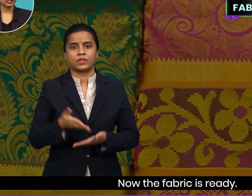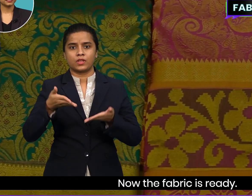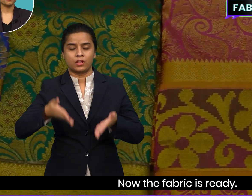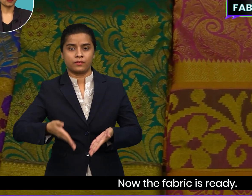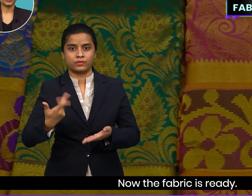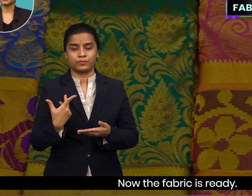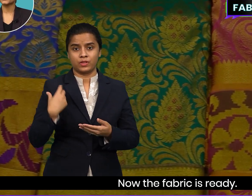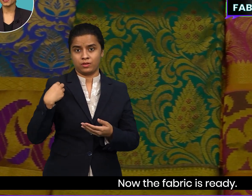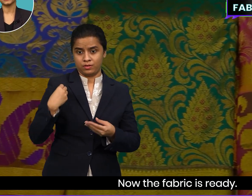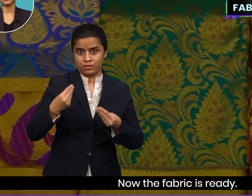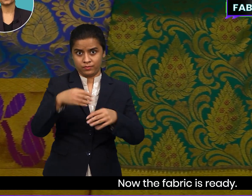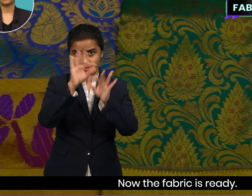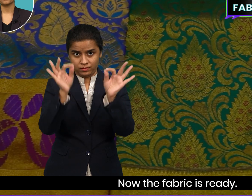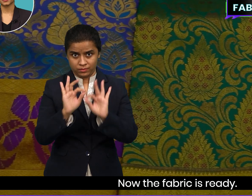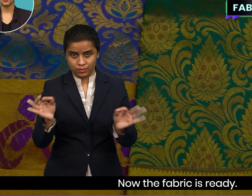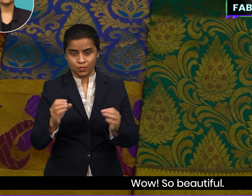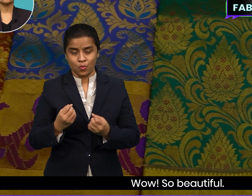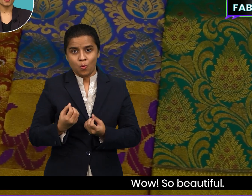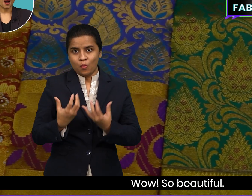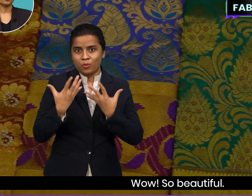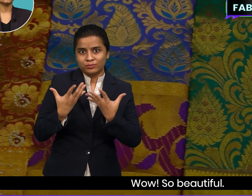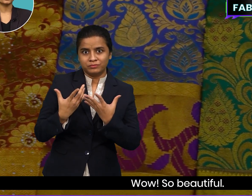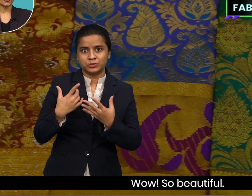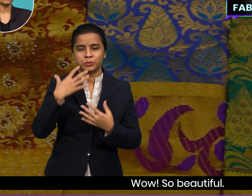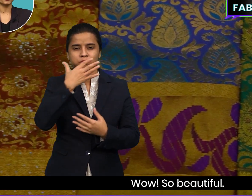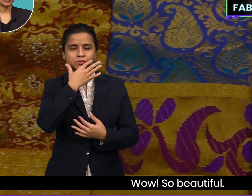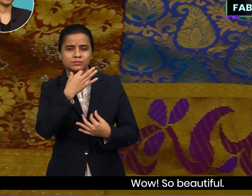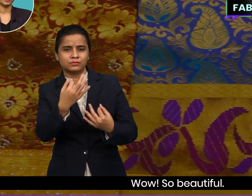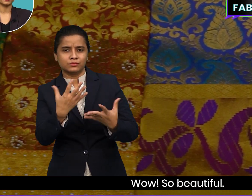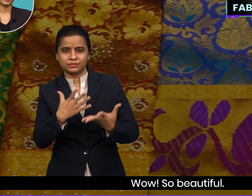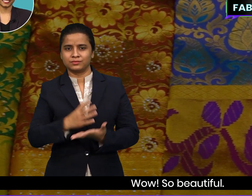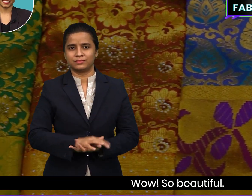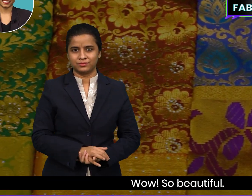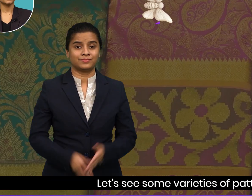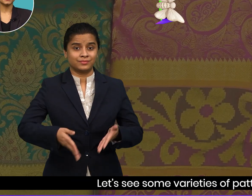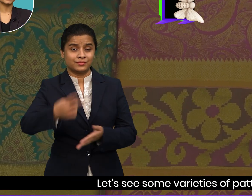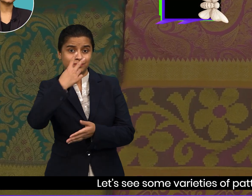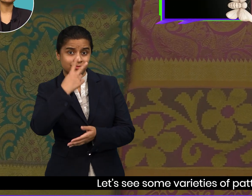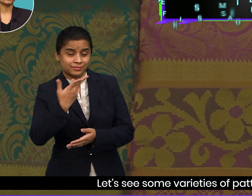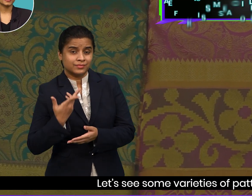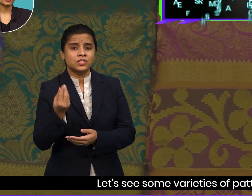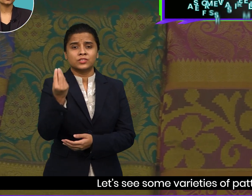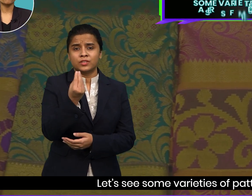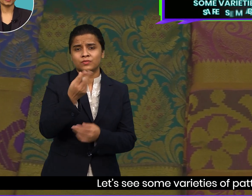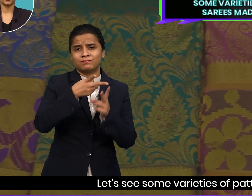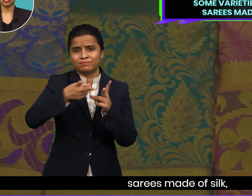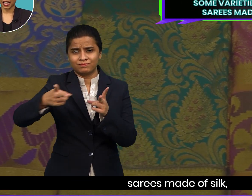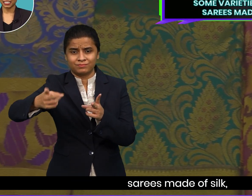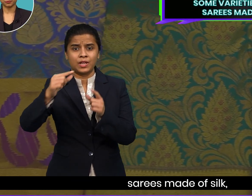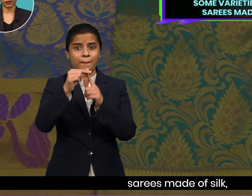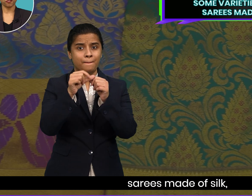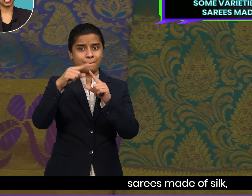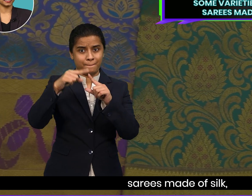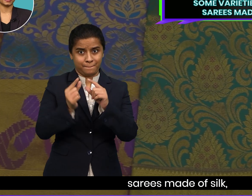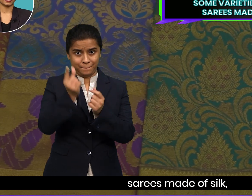Now the fabric is ready. Wow, so beautiful! Let's see some varieties of pattu